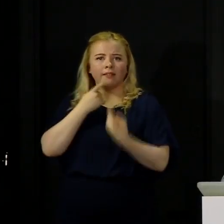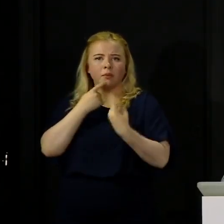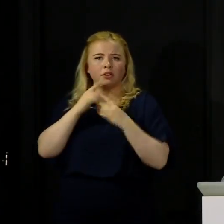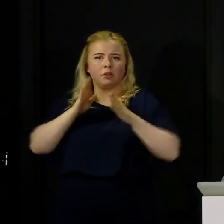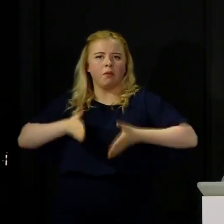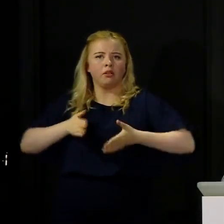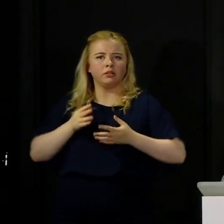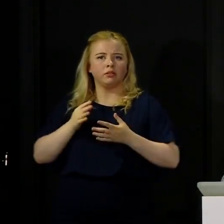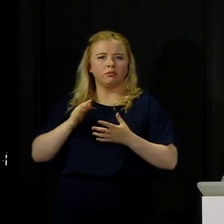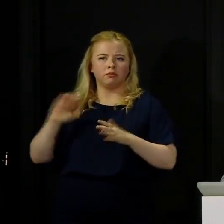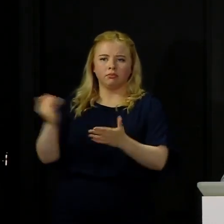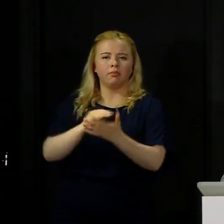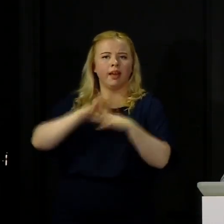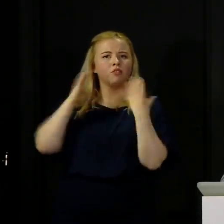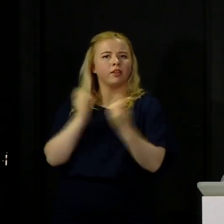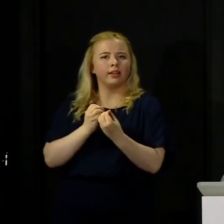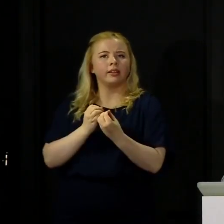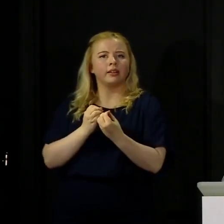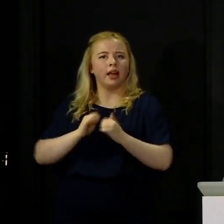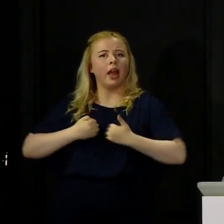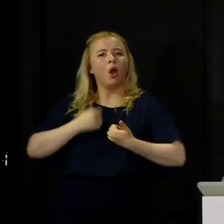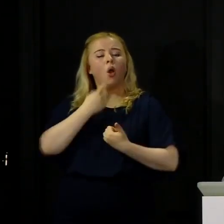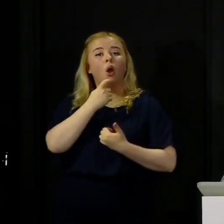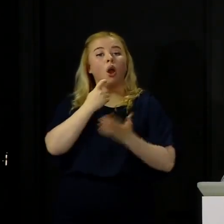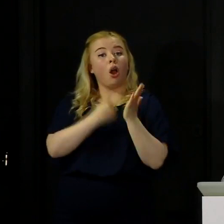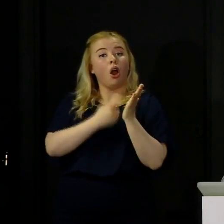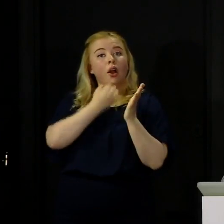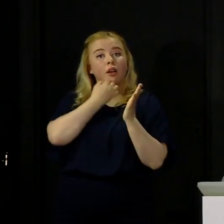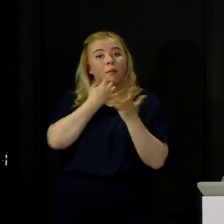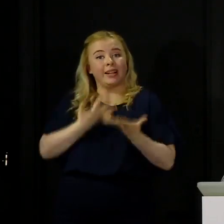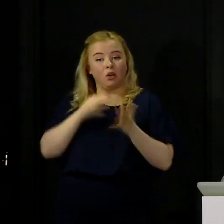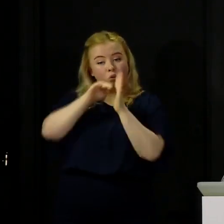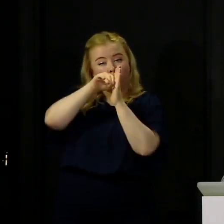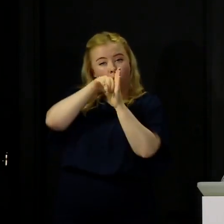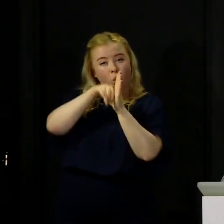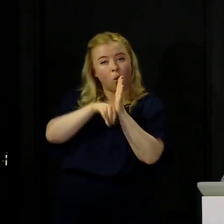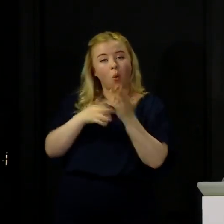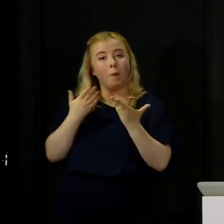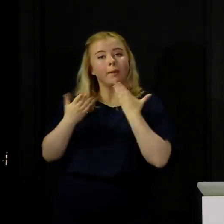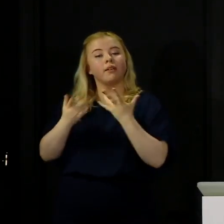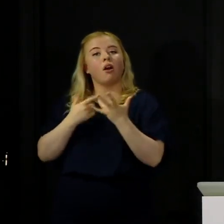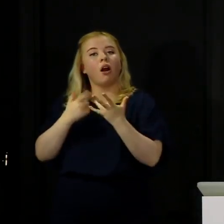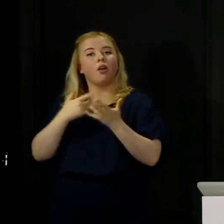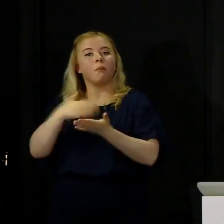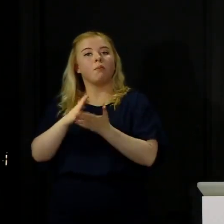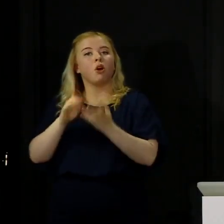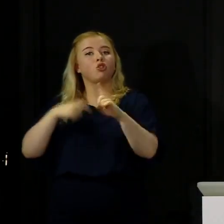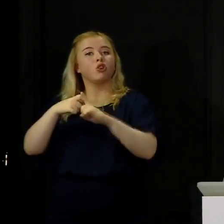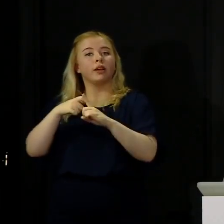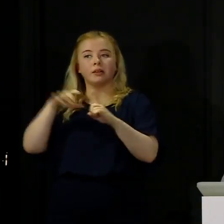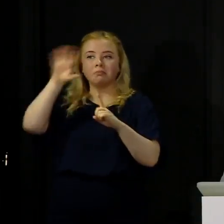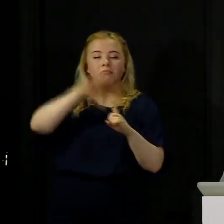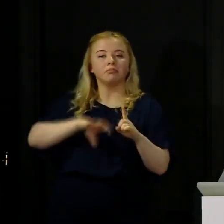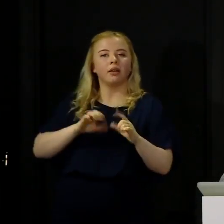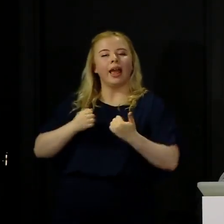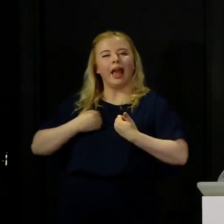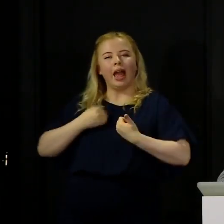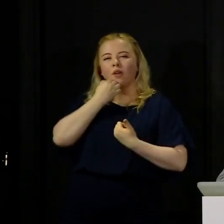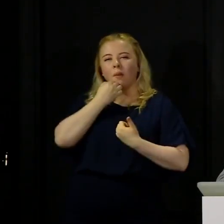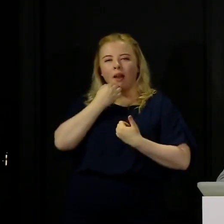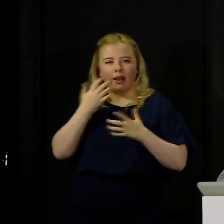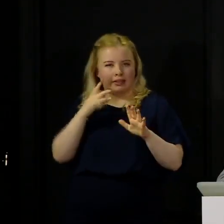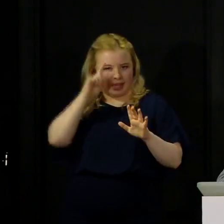issues. Our number now looks as if it is slightly lower than it is in other parts of the UK. Our numbers are estimates within a range, but